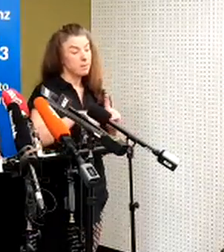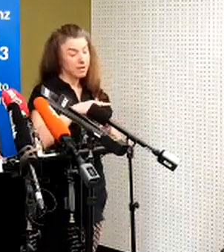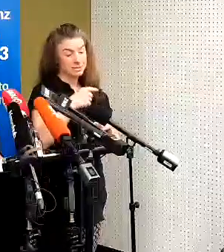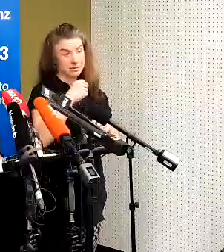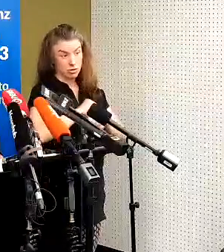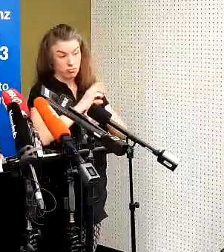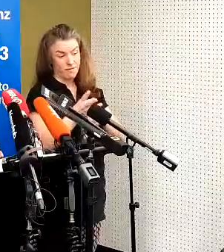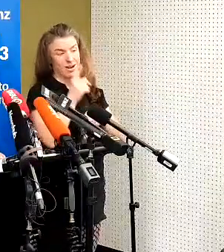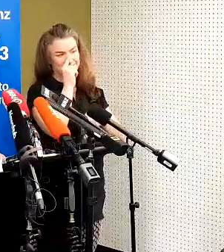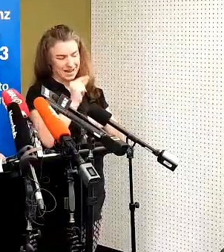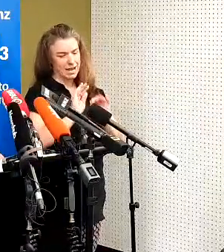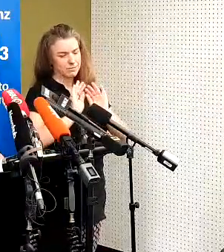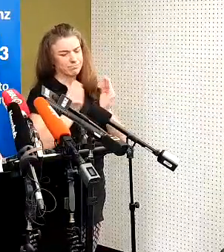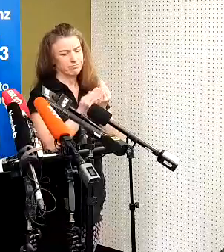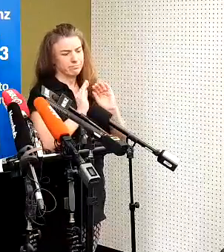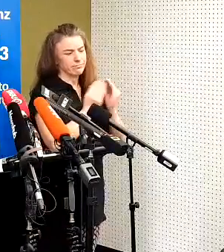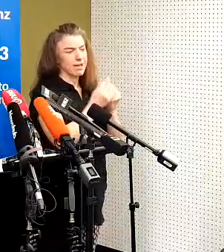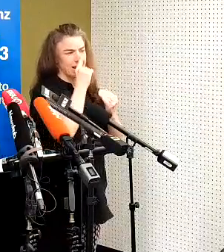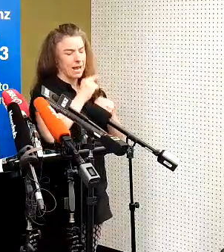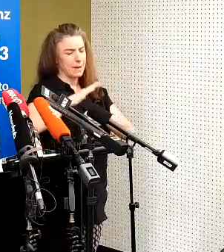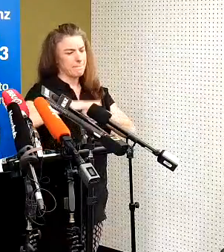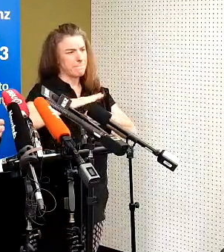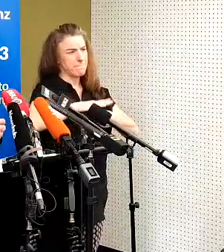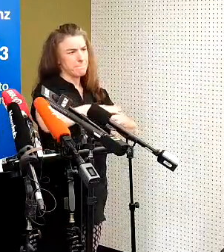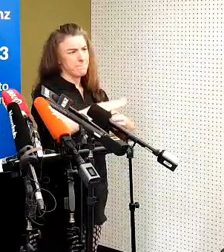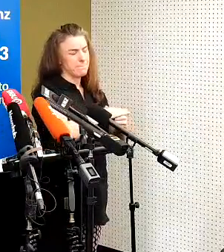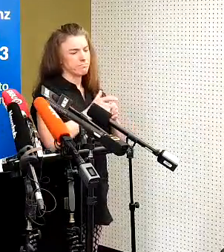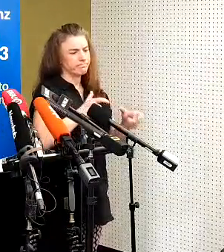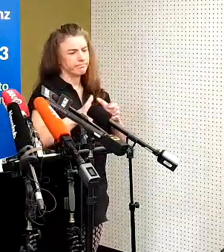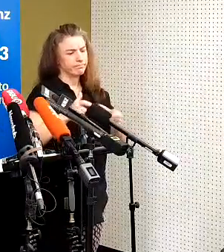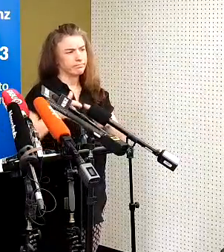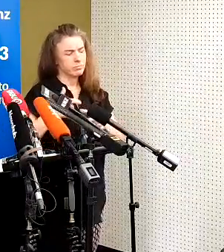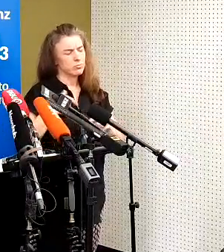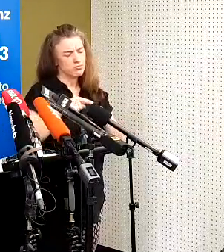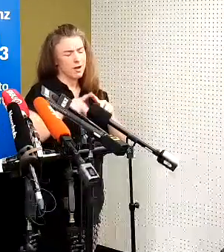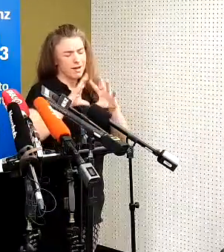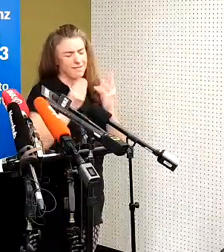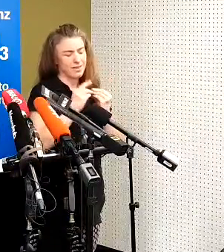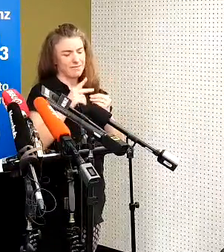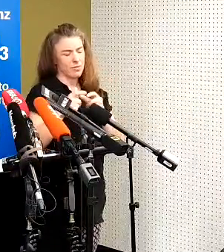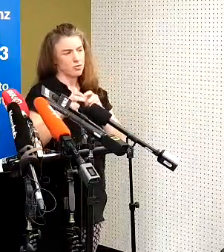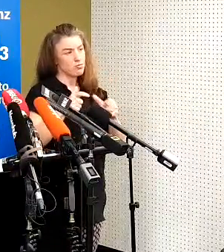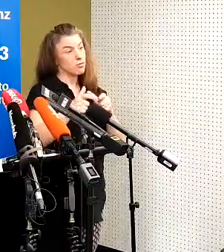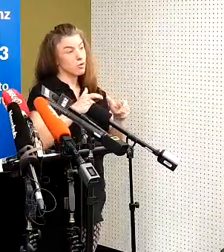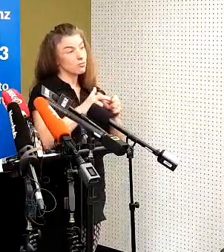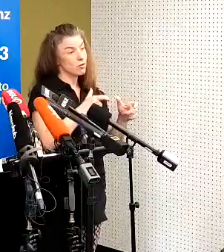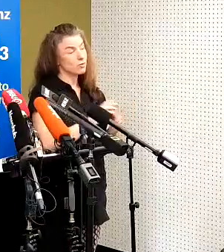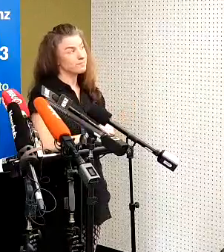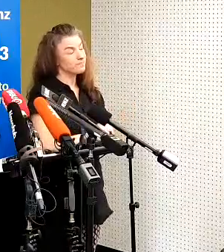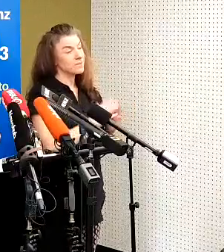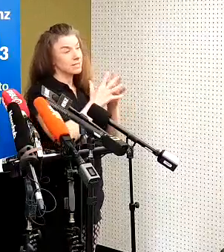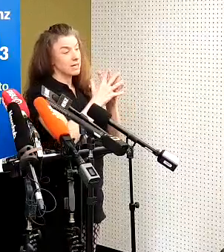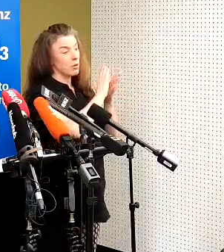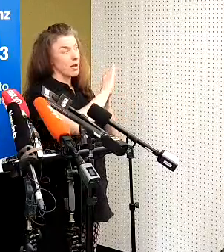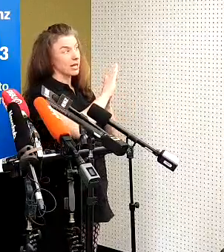must do everything we can to contain it. From the point of where New Zealand is in the global outbreak, WHO's recommendations